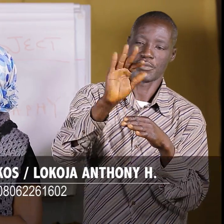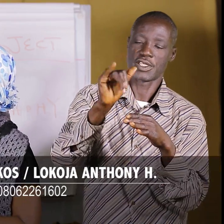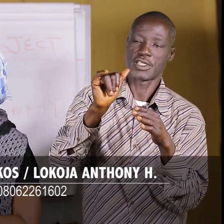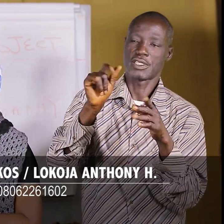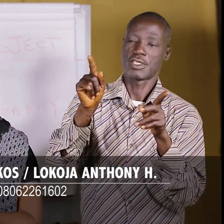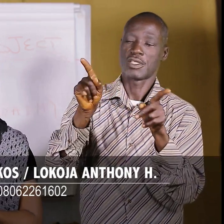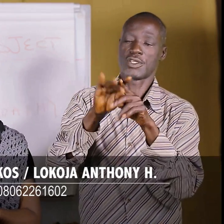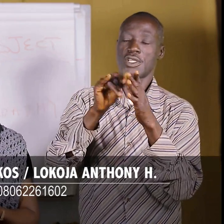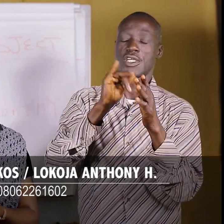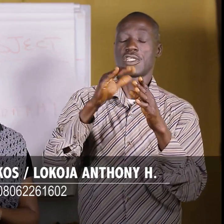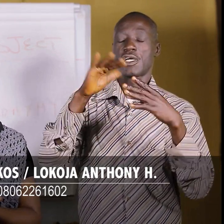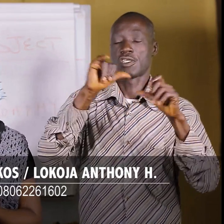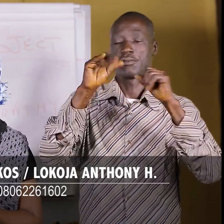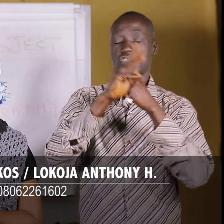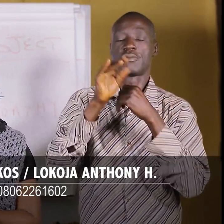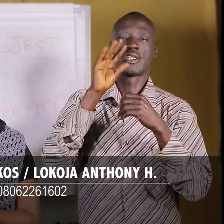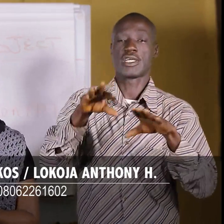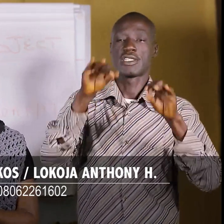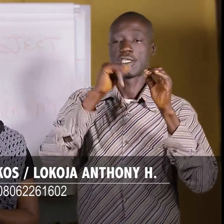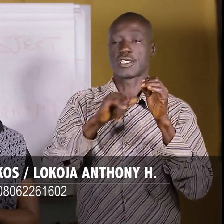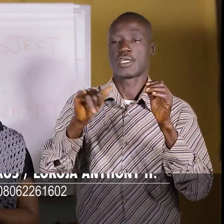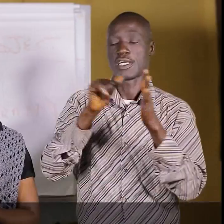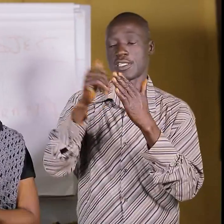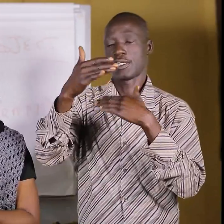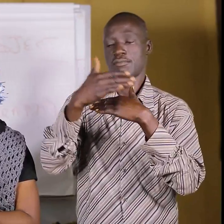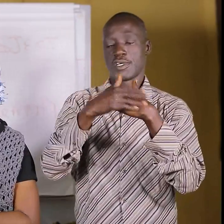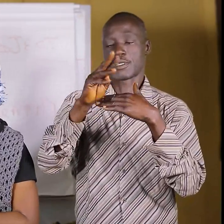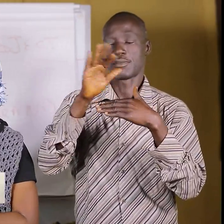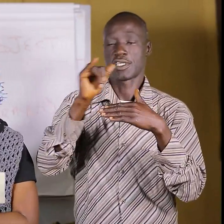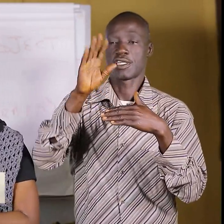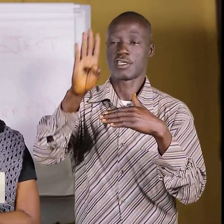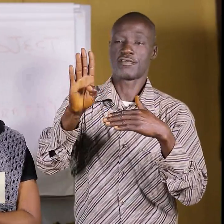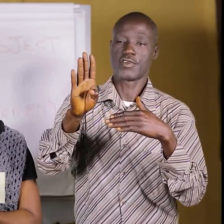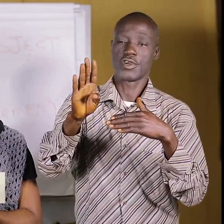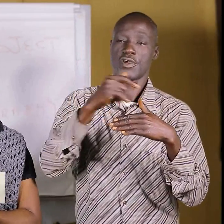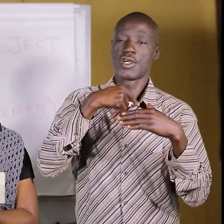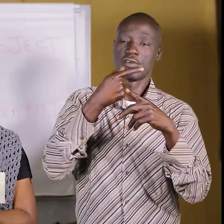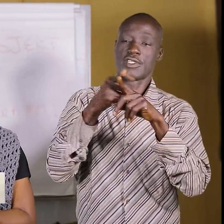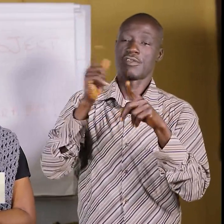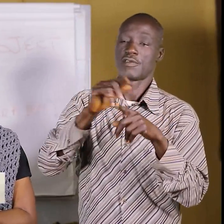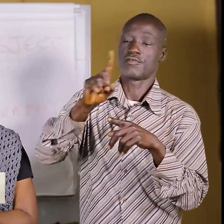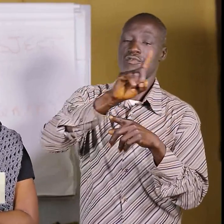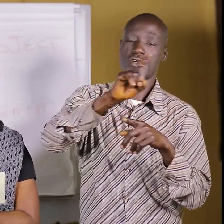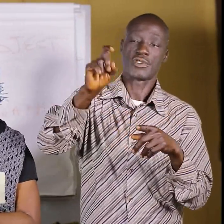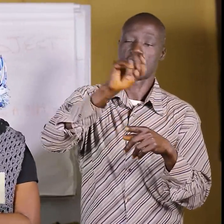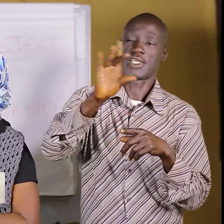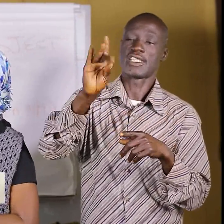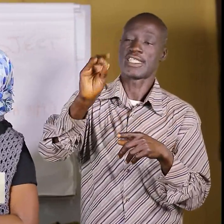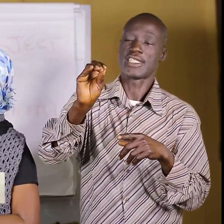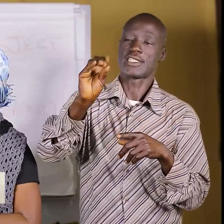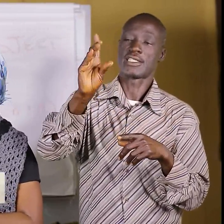that is how the measurements are taken. And the back bearing and the forward bearing would have a difference of